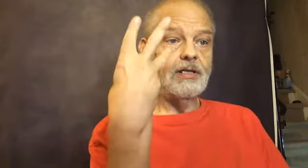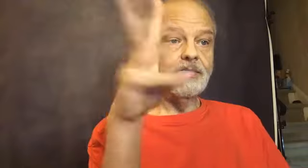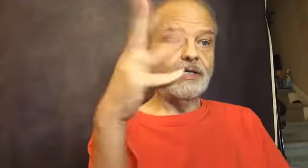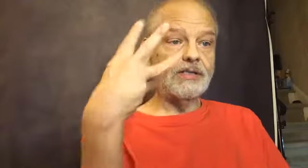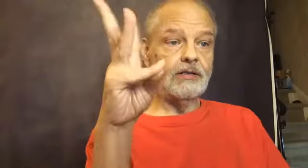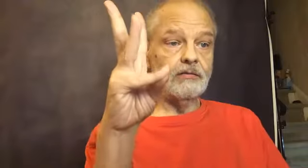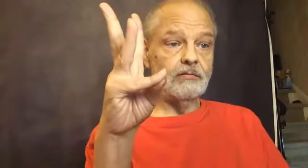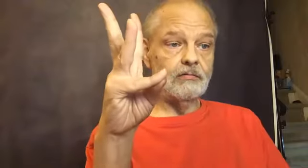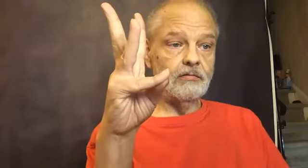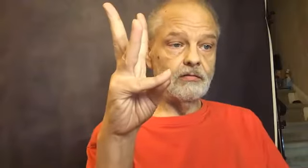16.